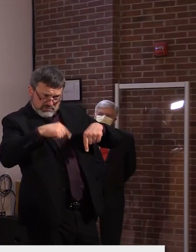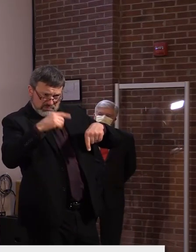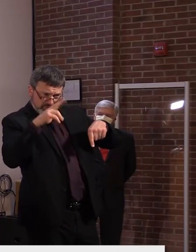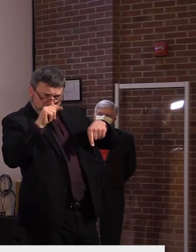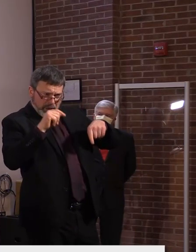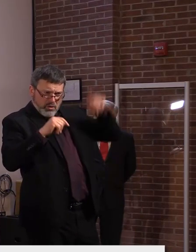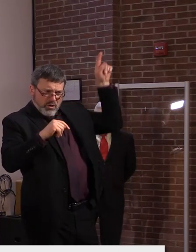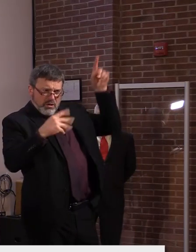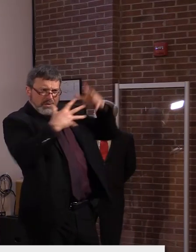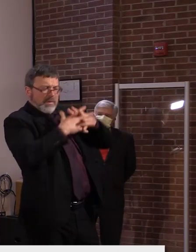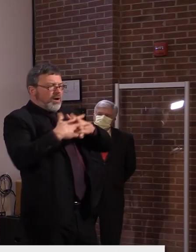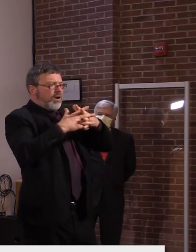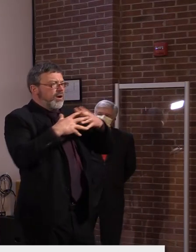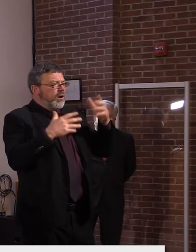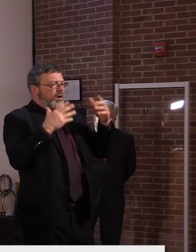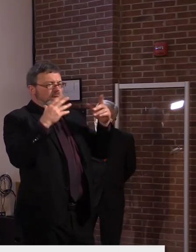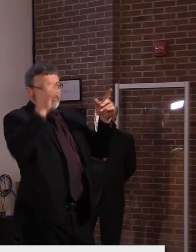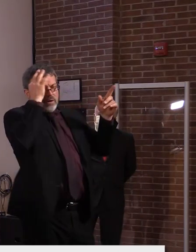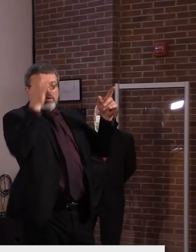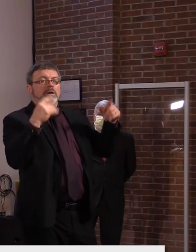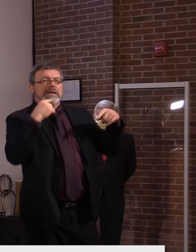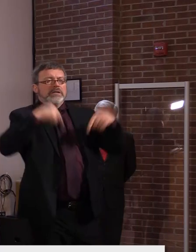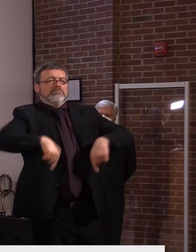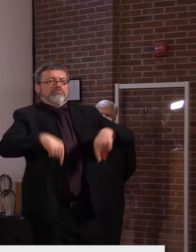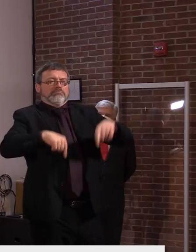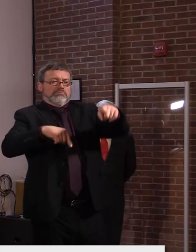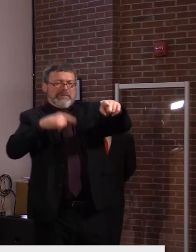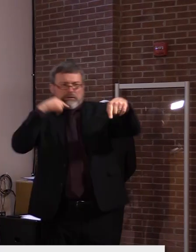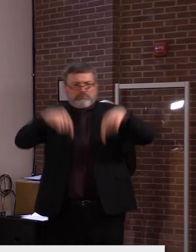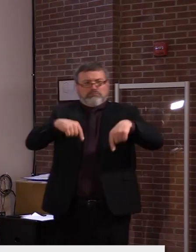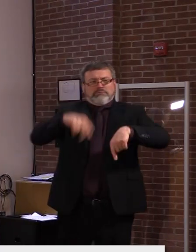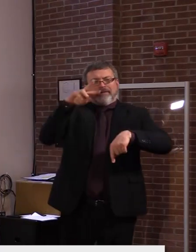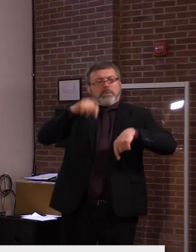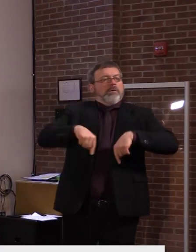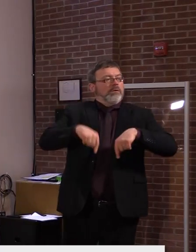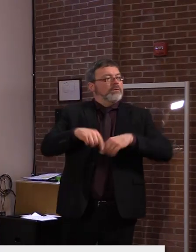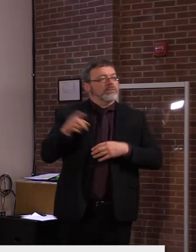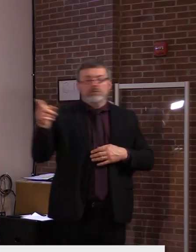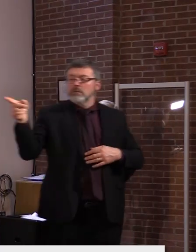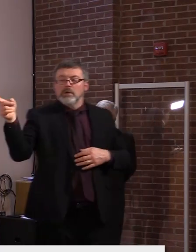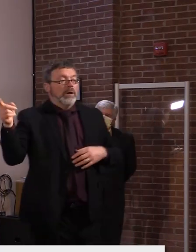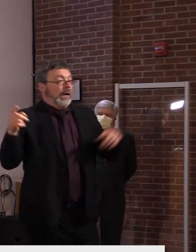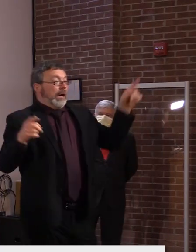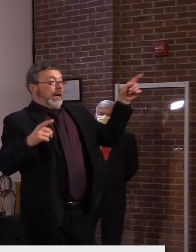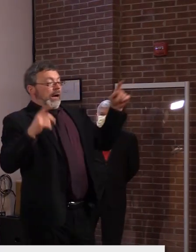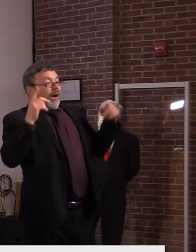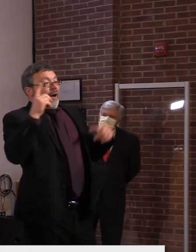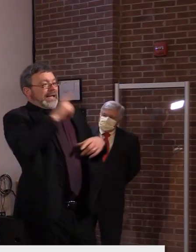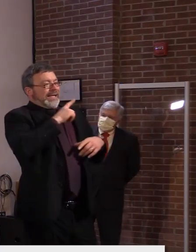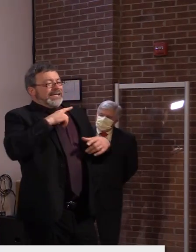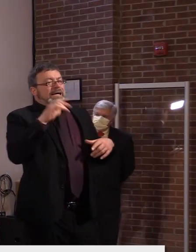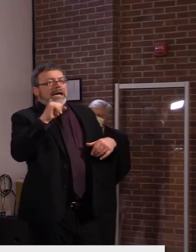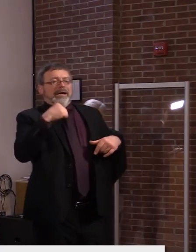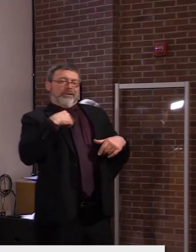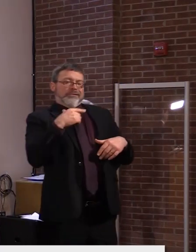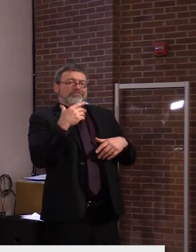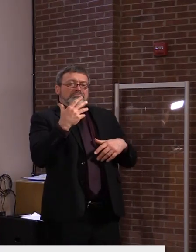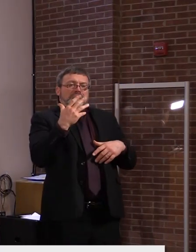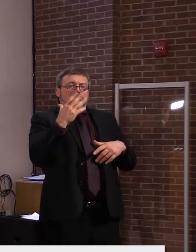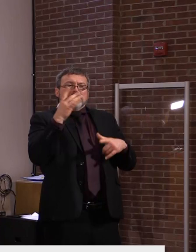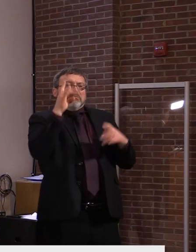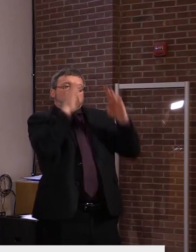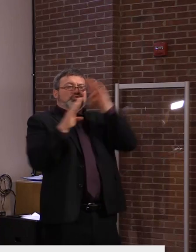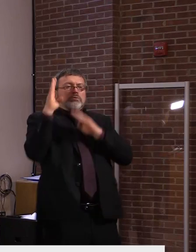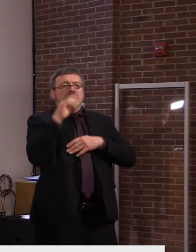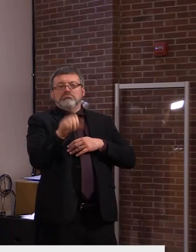because it probably will happen on both ends of the spectrum. I'm a bit concerned. There's so many. We'll learn